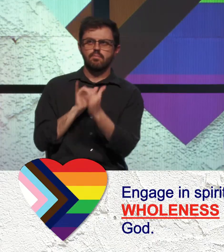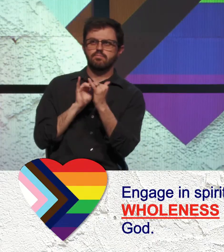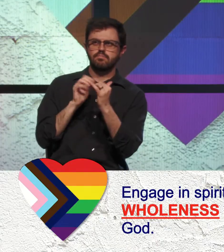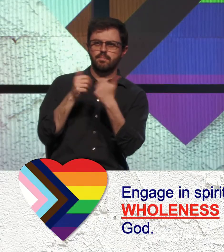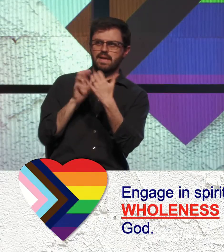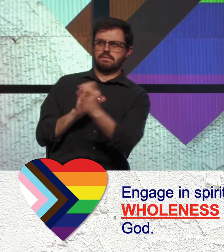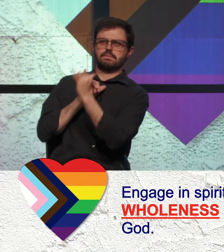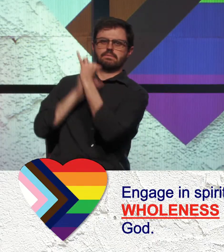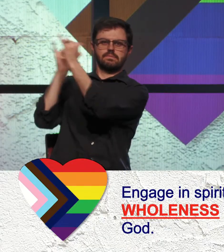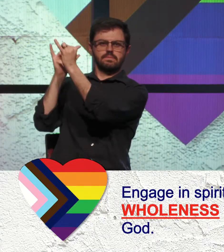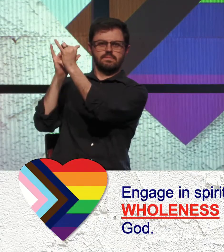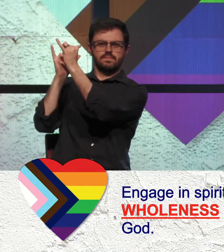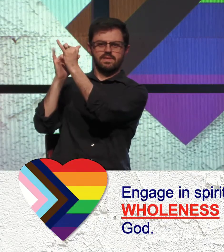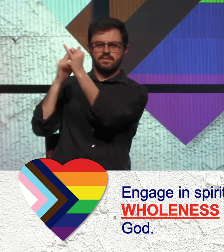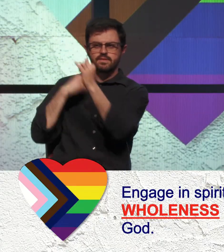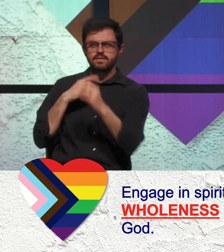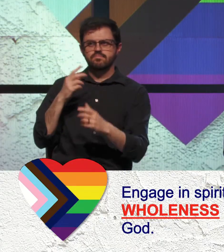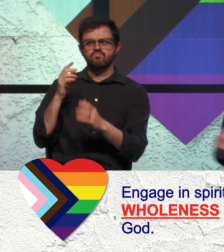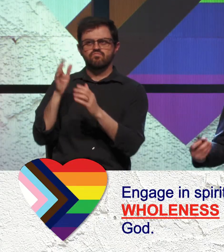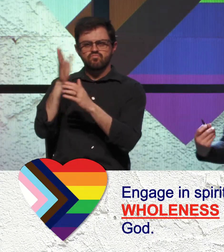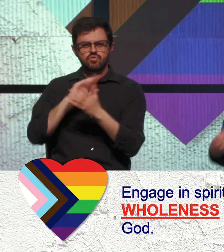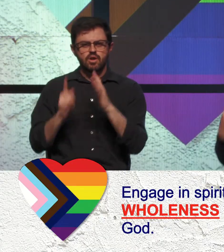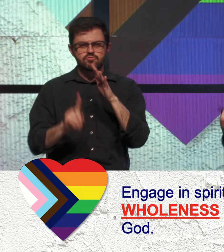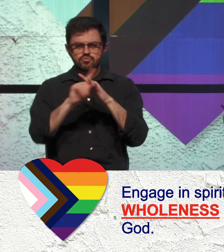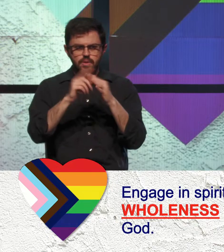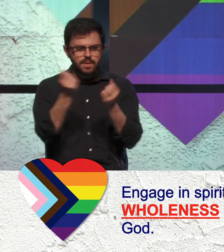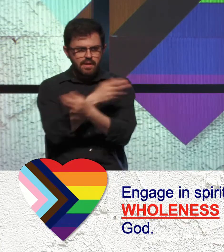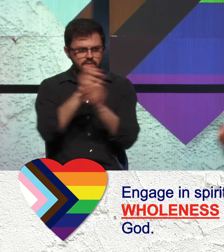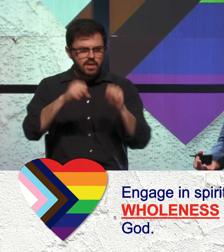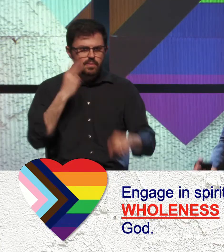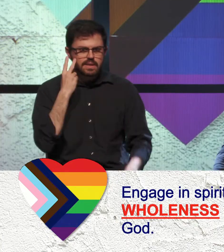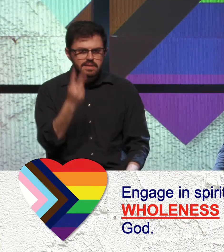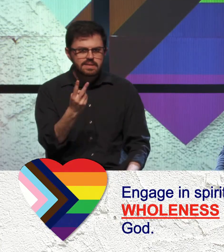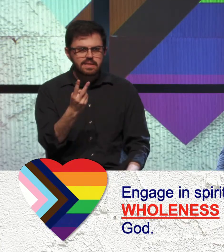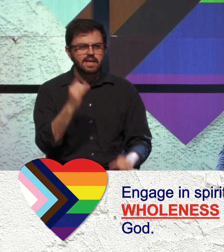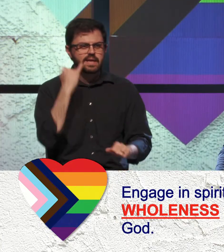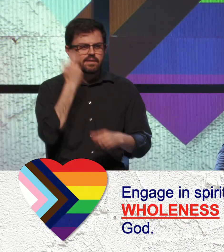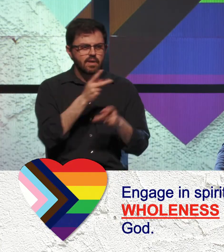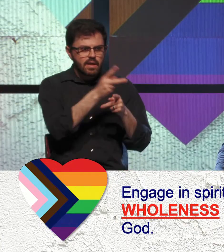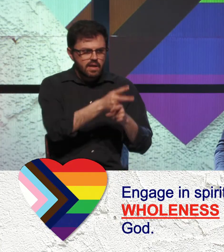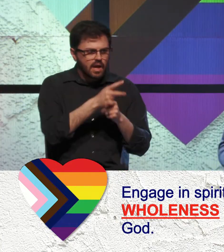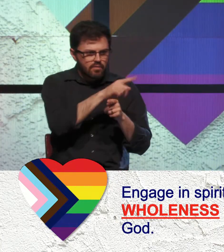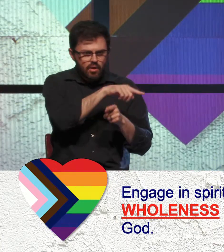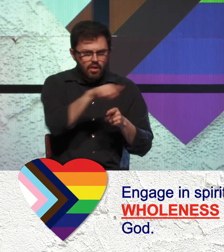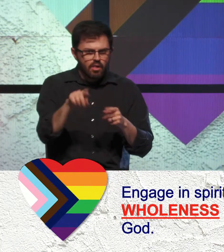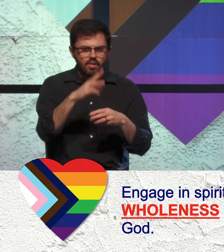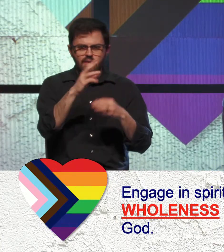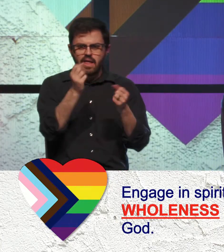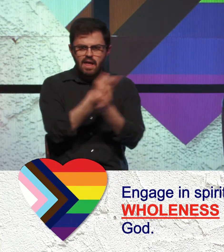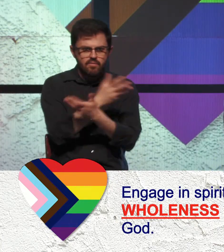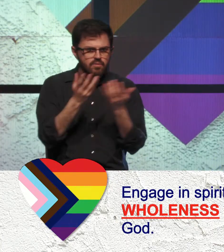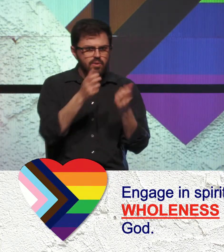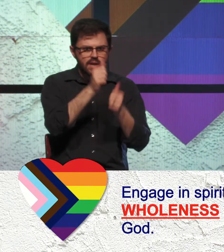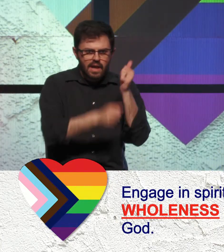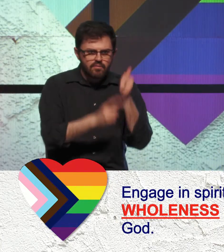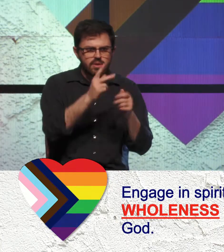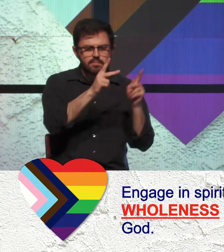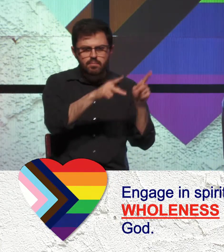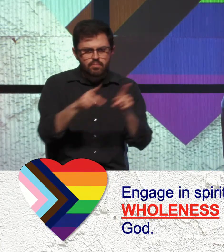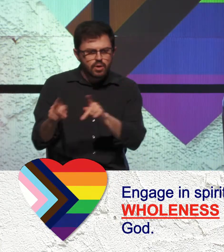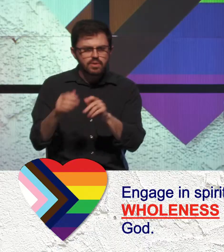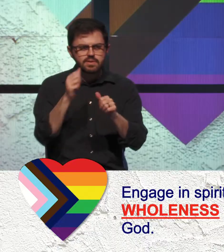see. So when I love and care for and take then that's my act of love for God. And you know what I found in that